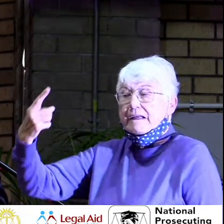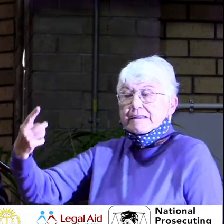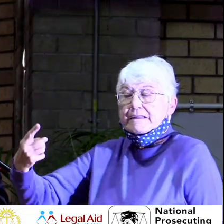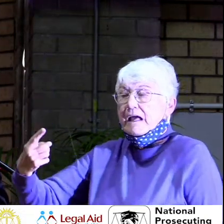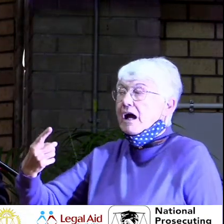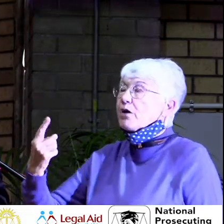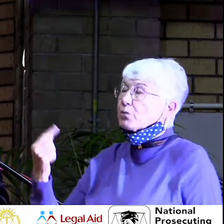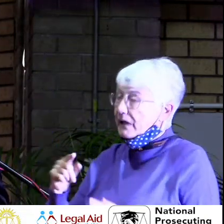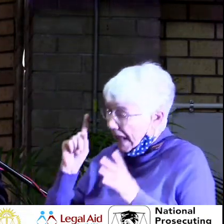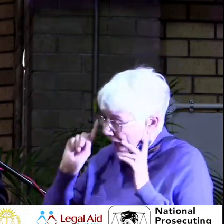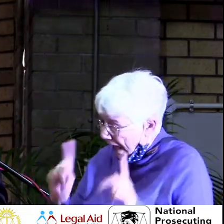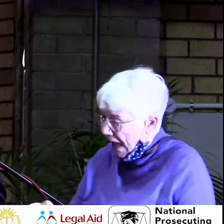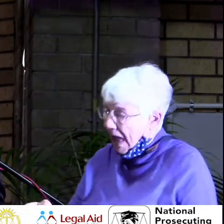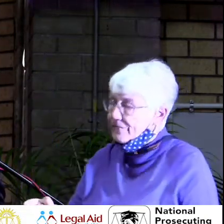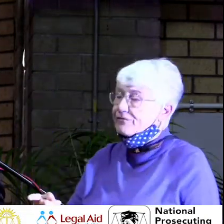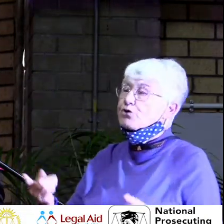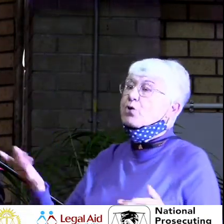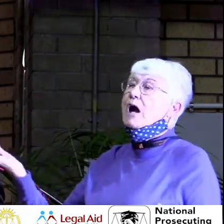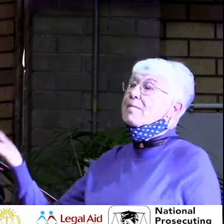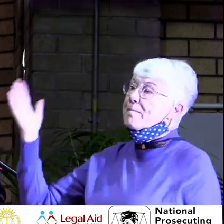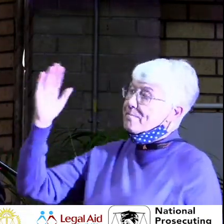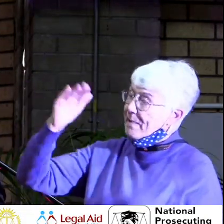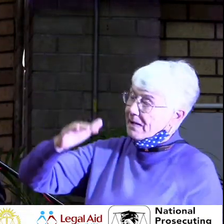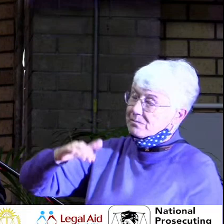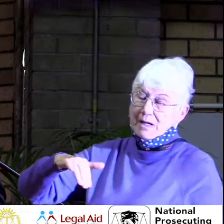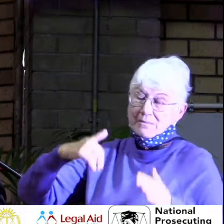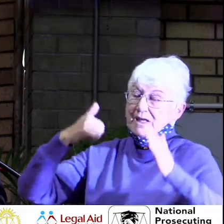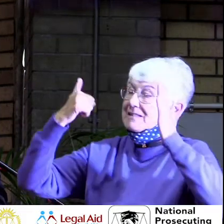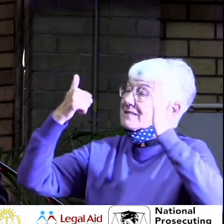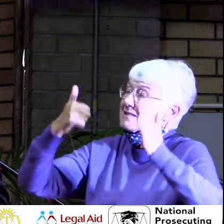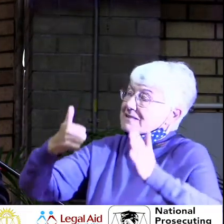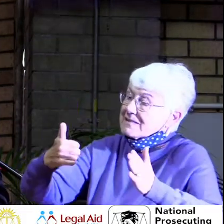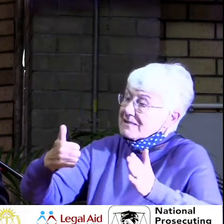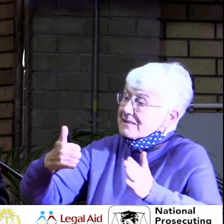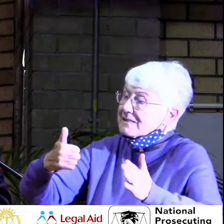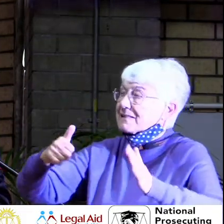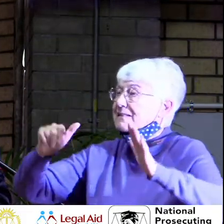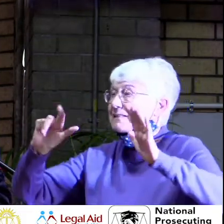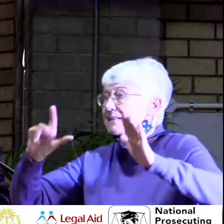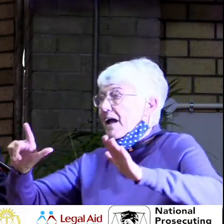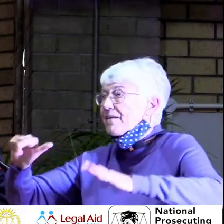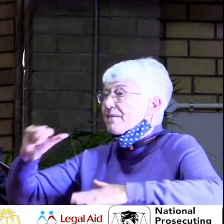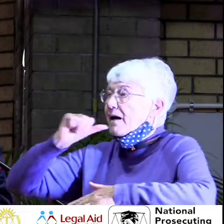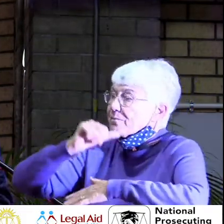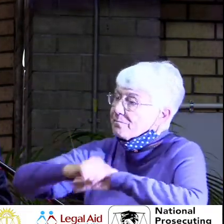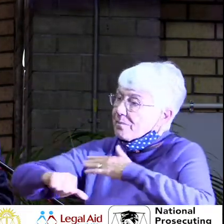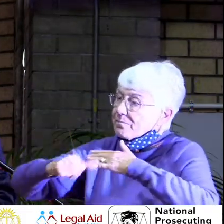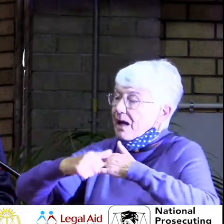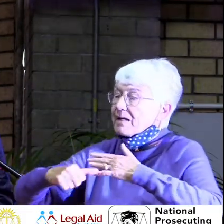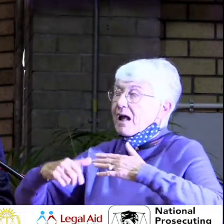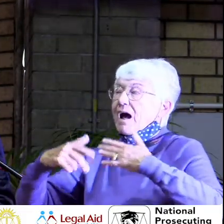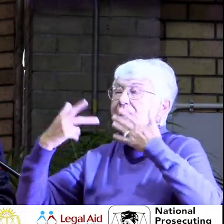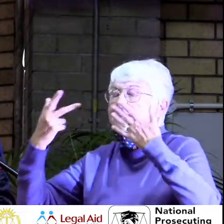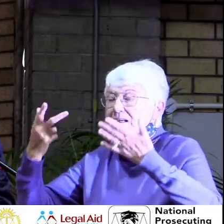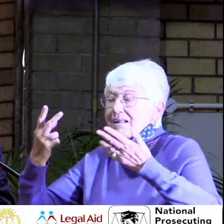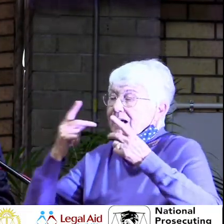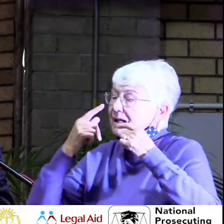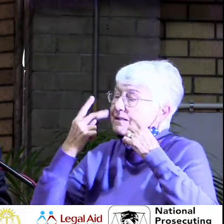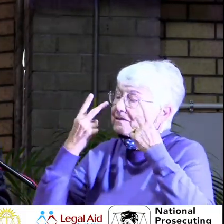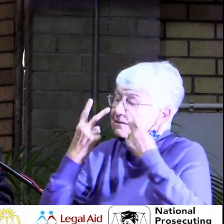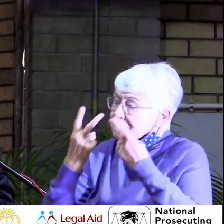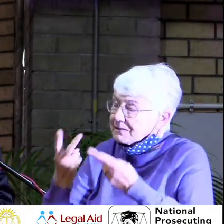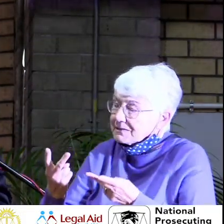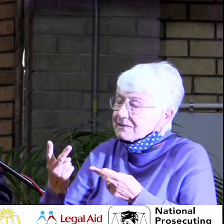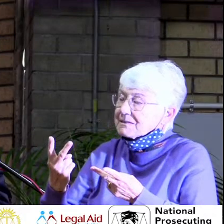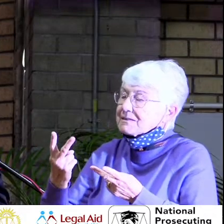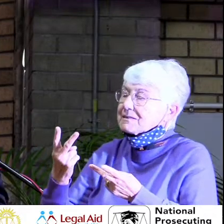some points, maybe after 6 to 7 months, to do a review of what will have happened since then from all